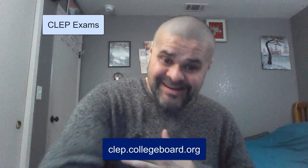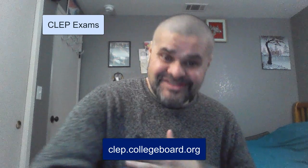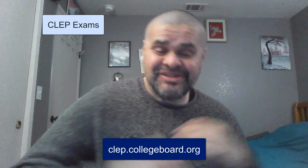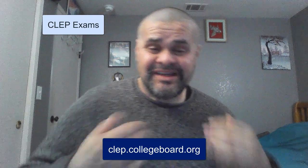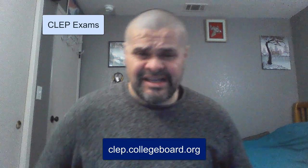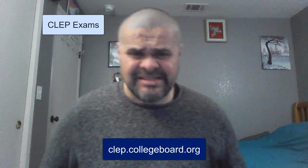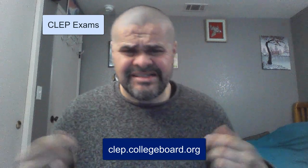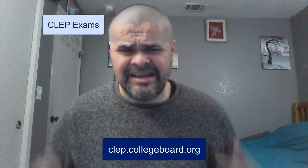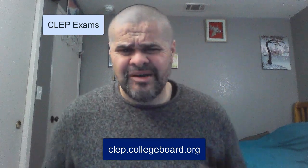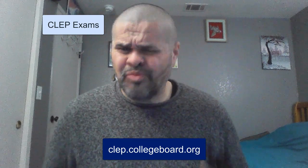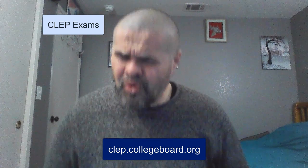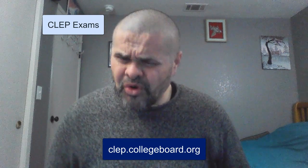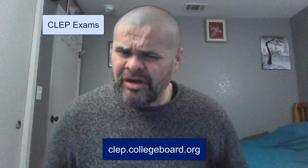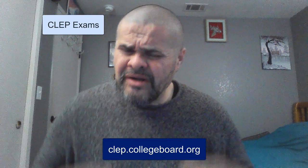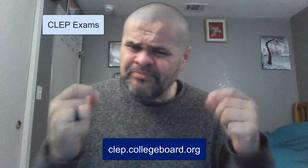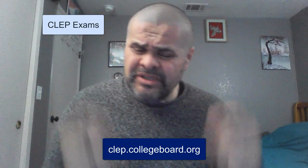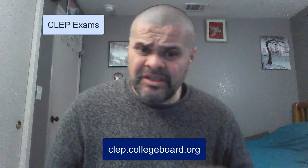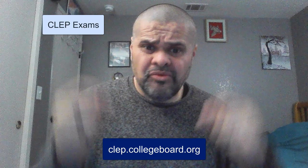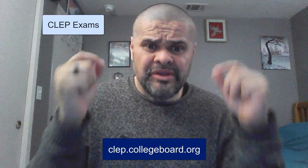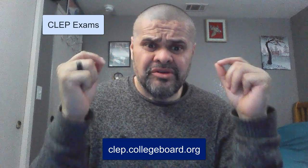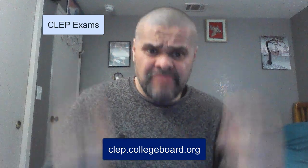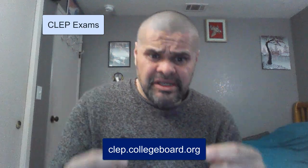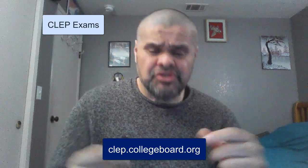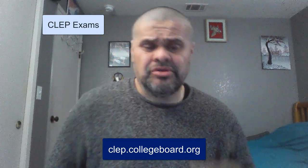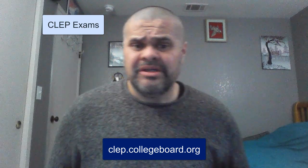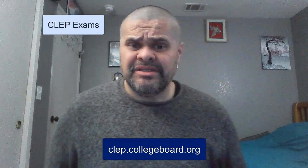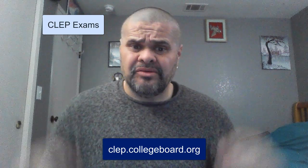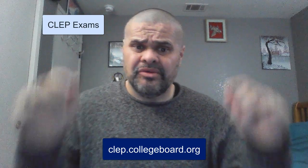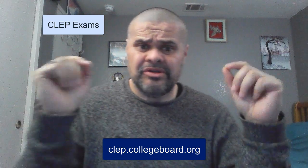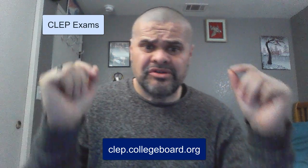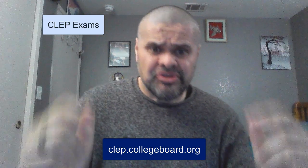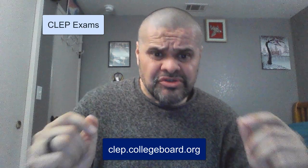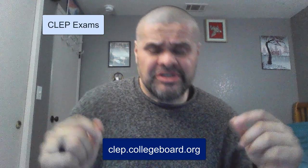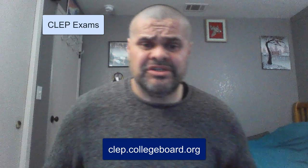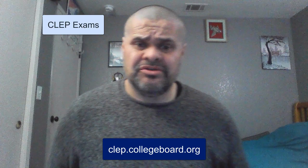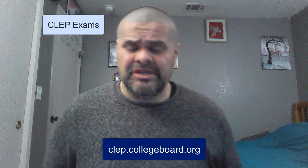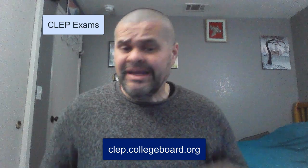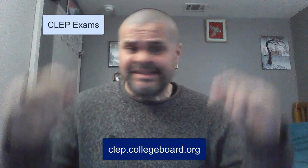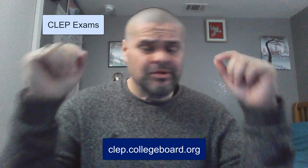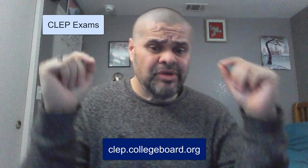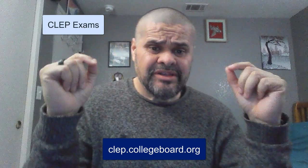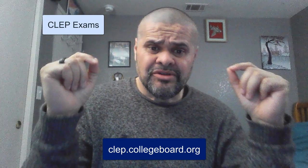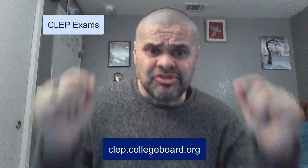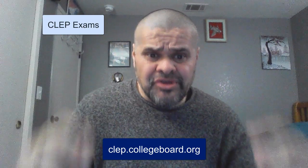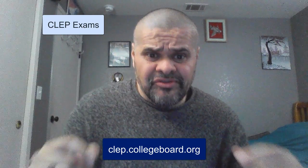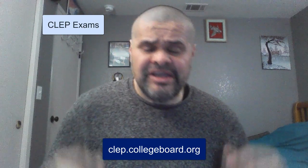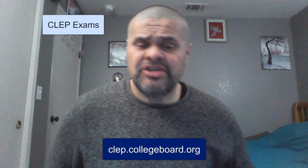on to the classes that are more dealing with your major, dealing with your associate's degree, dealing with your